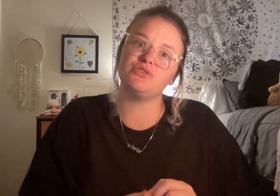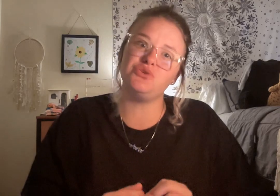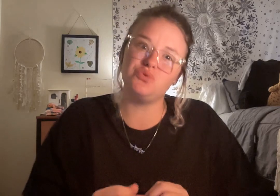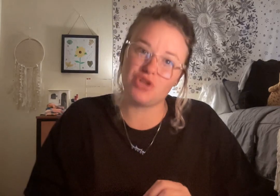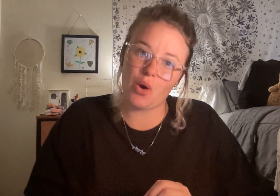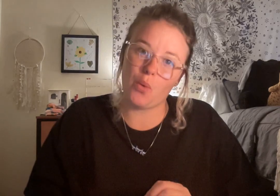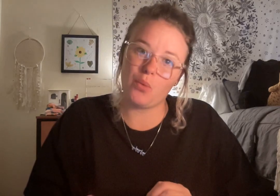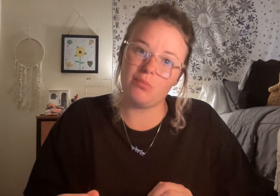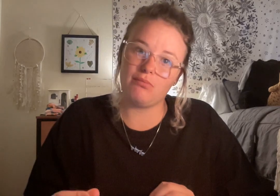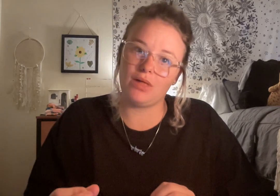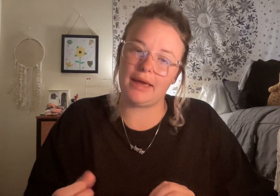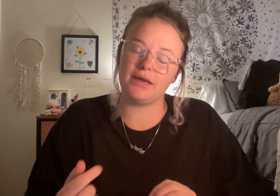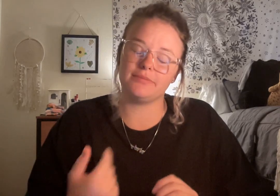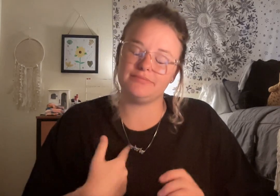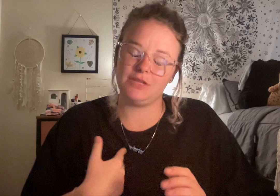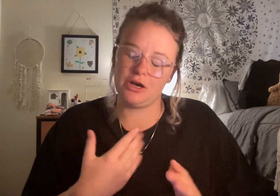you don't like